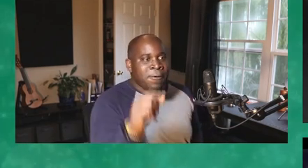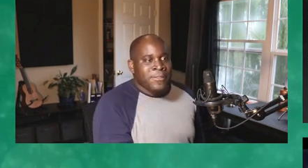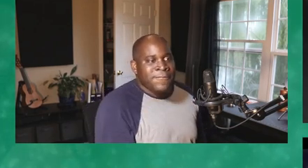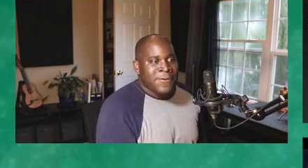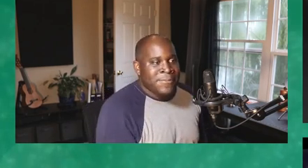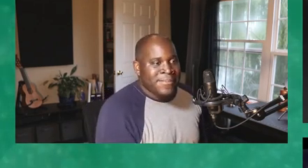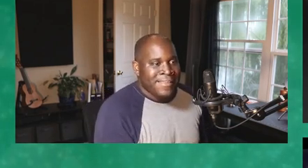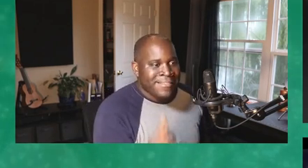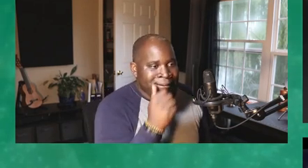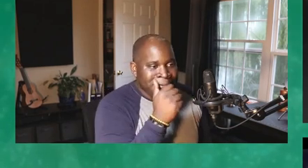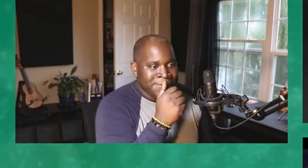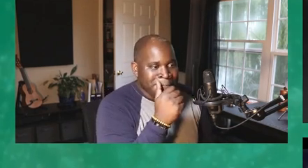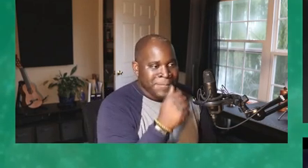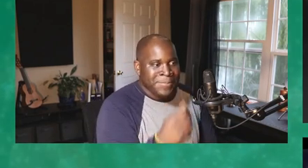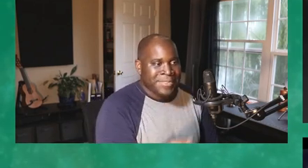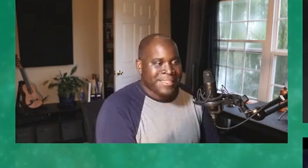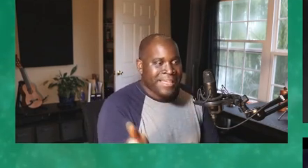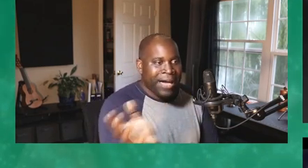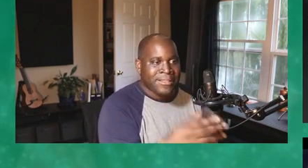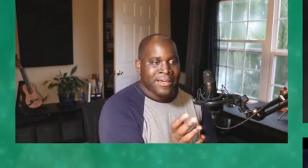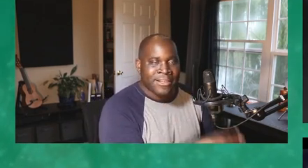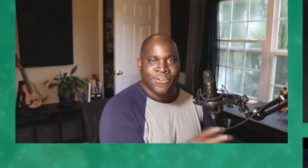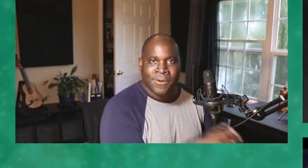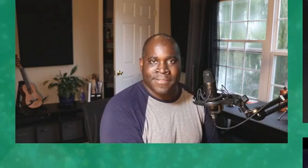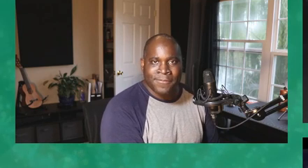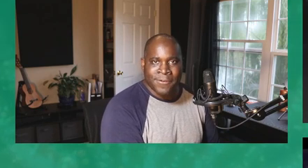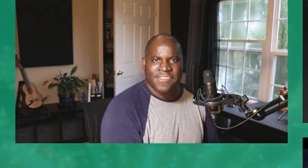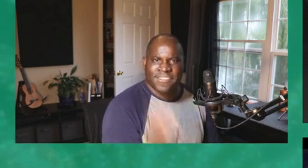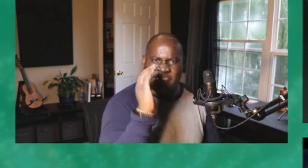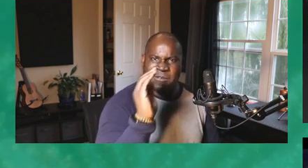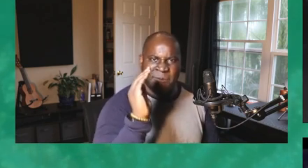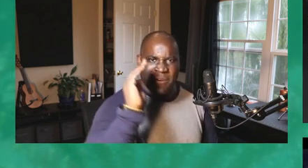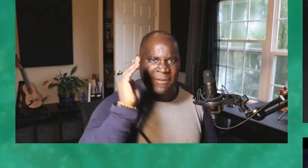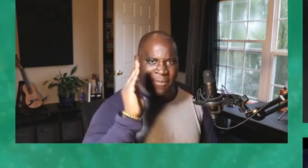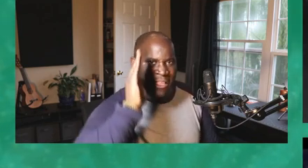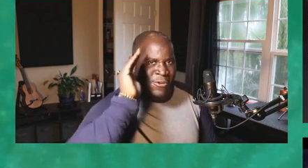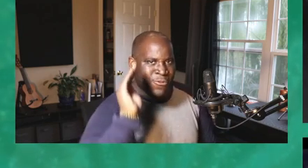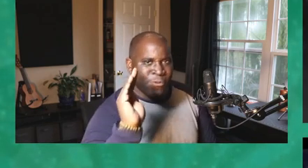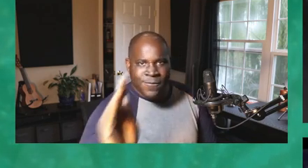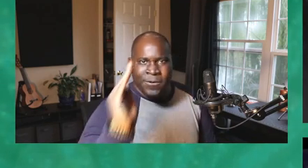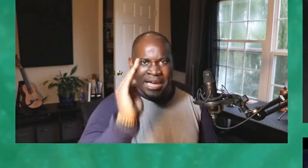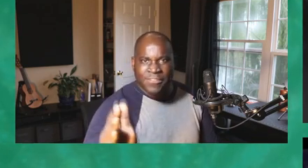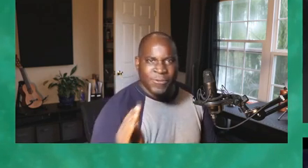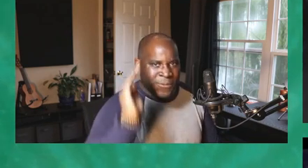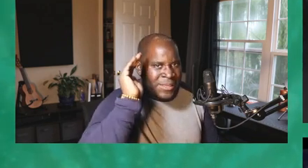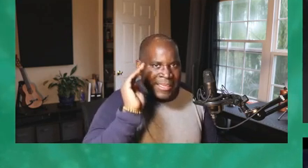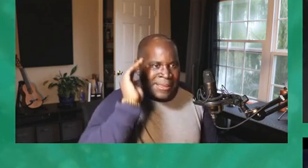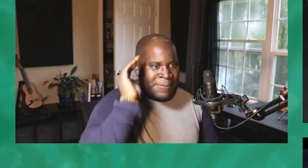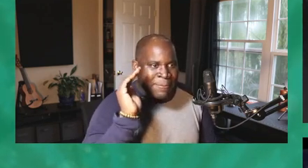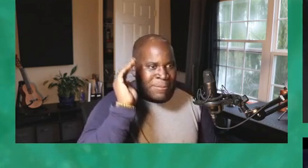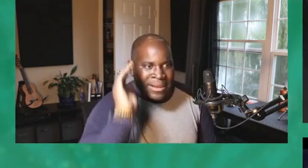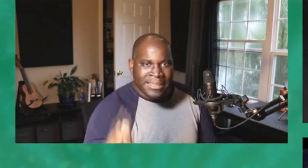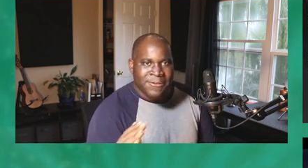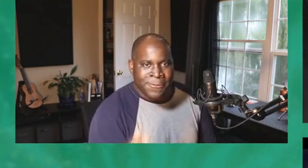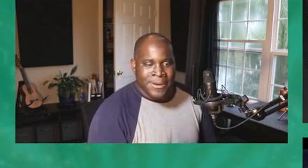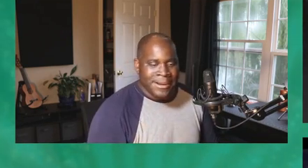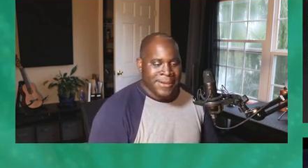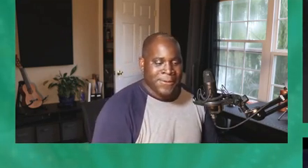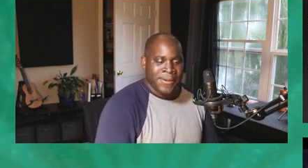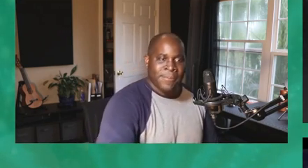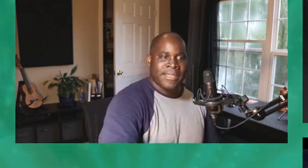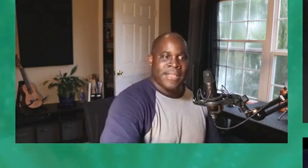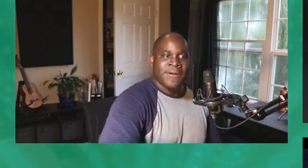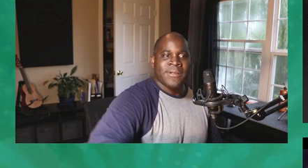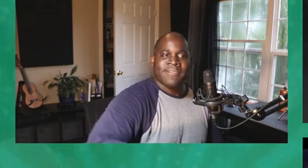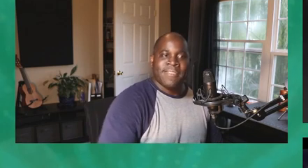I'm saying that only from the sense of how laconic she was in the first season, like straightforward attitude, body language, I'm ready to